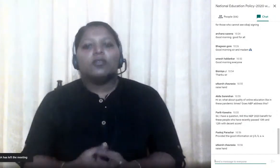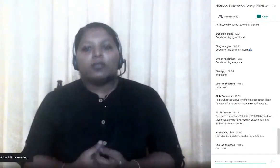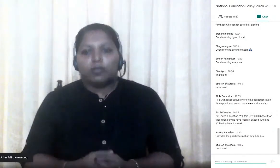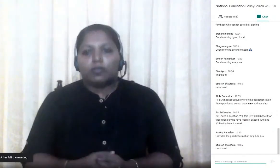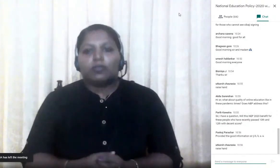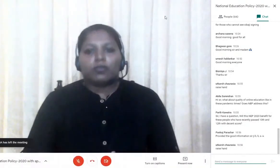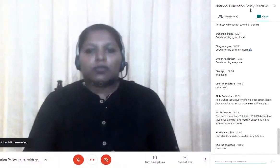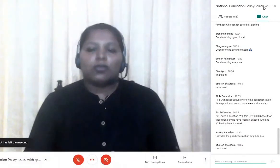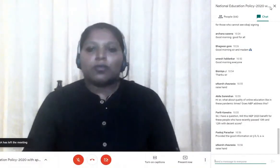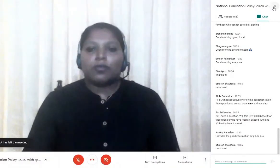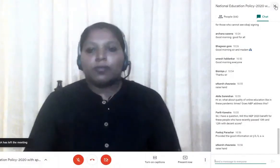So